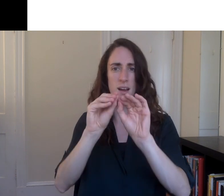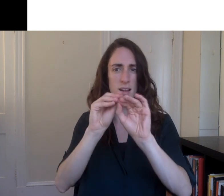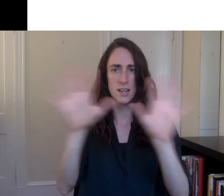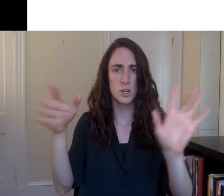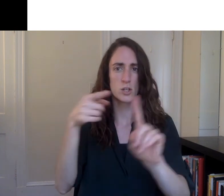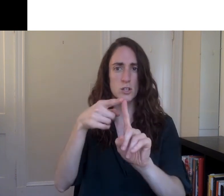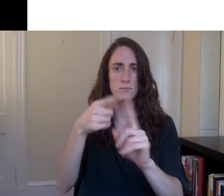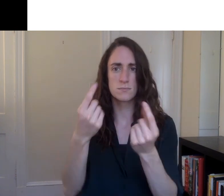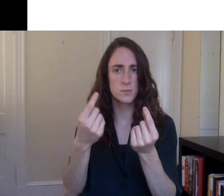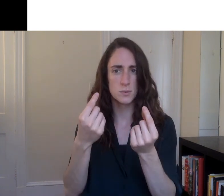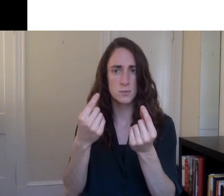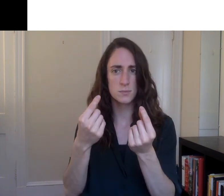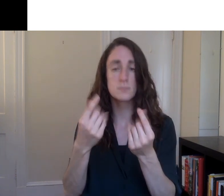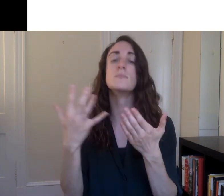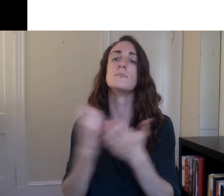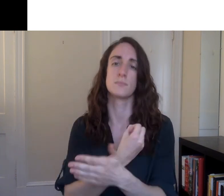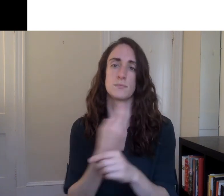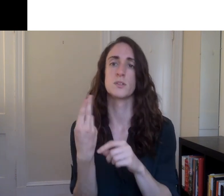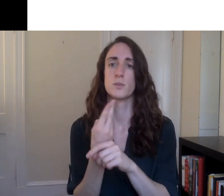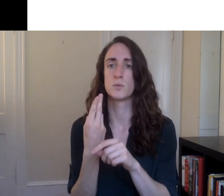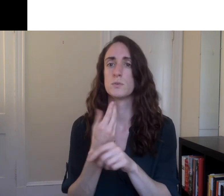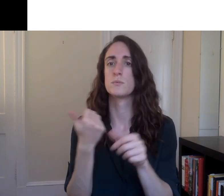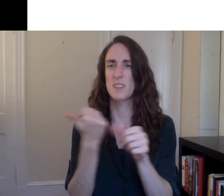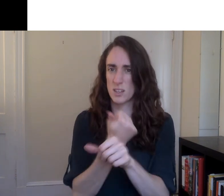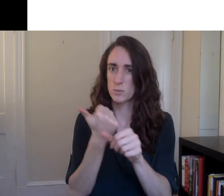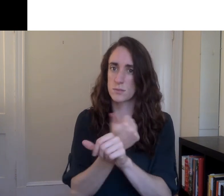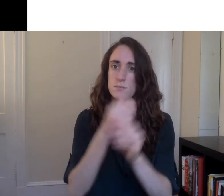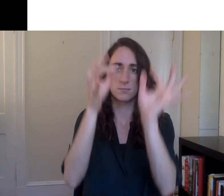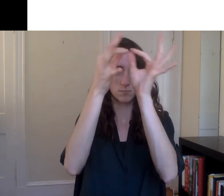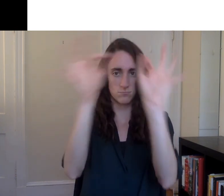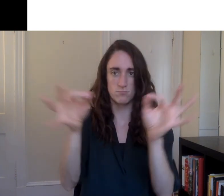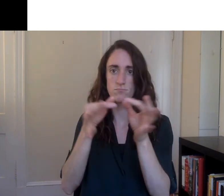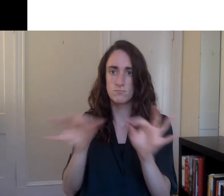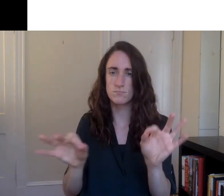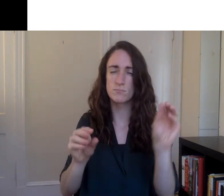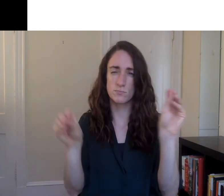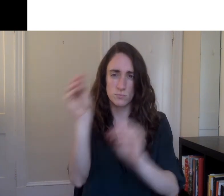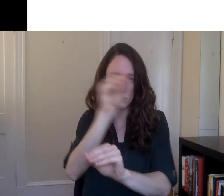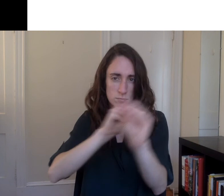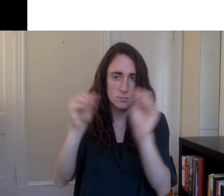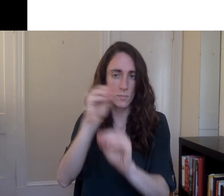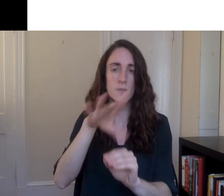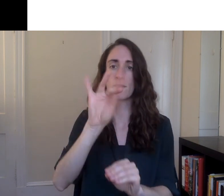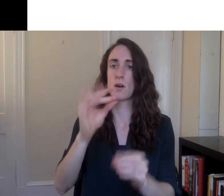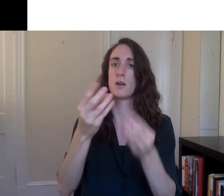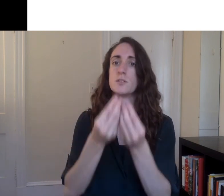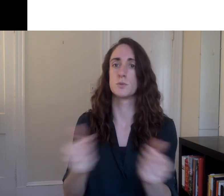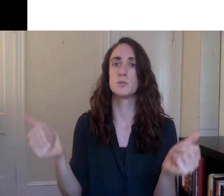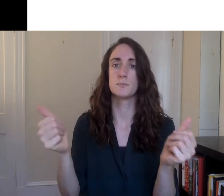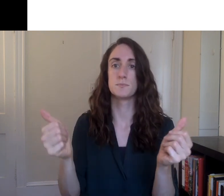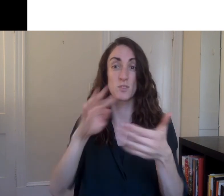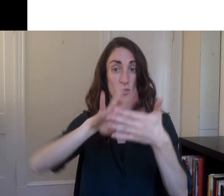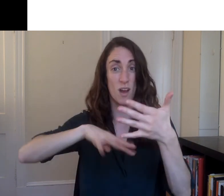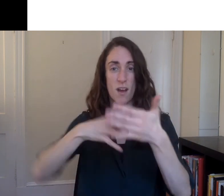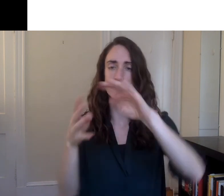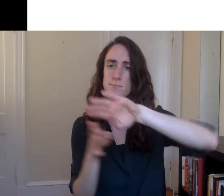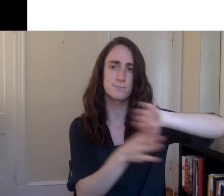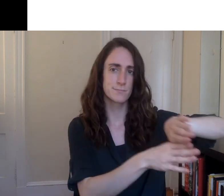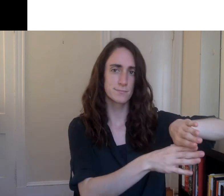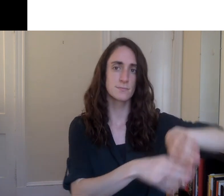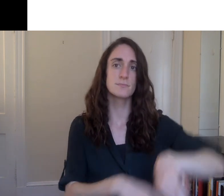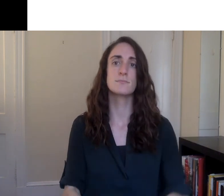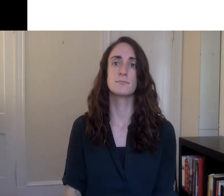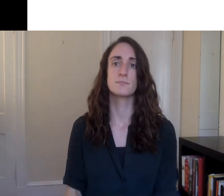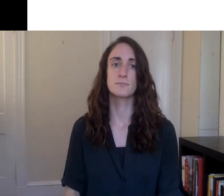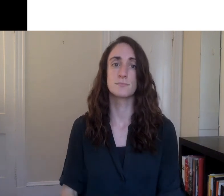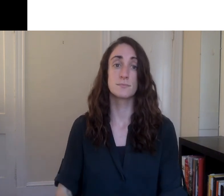not show us clearly where the solution is, what can we do? We can use algebra to solve the system instead. We can manipulate the equations with no need for the graph